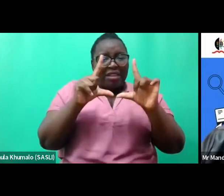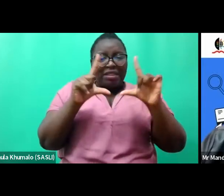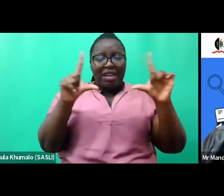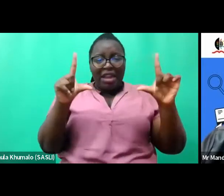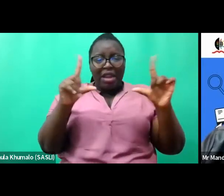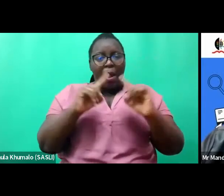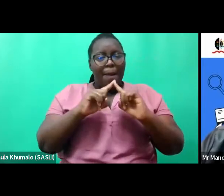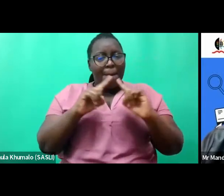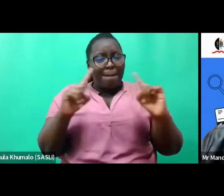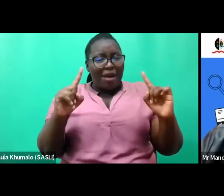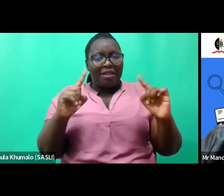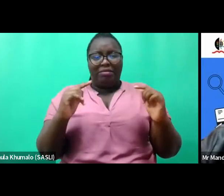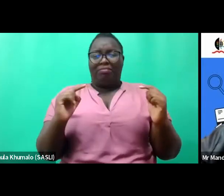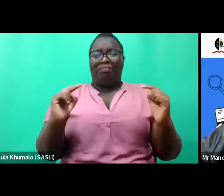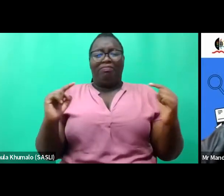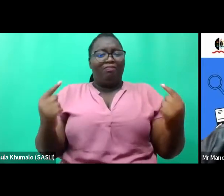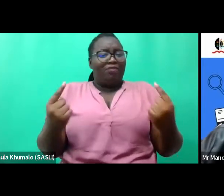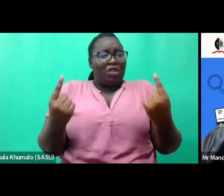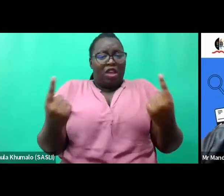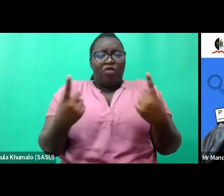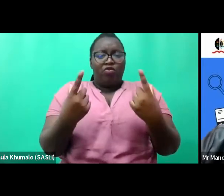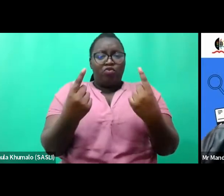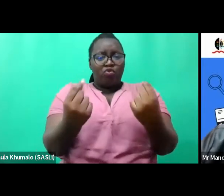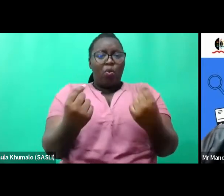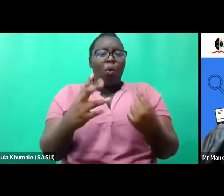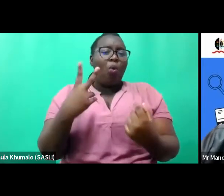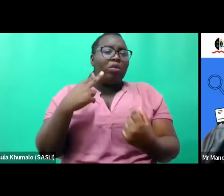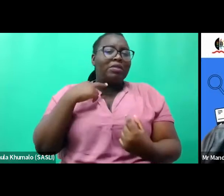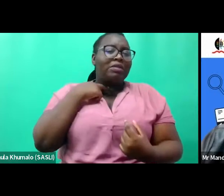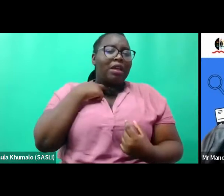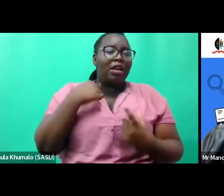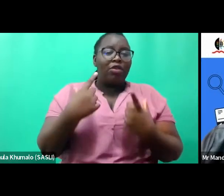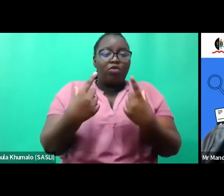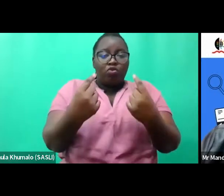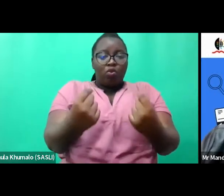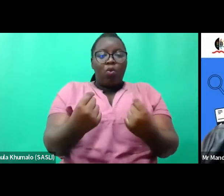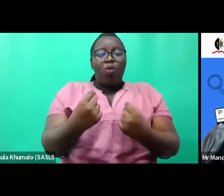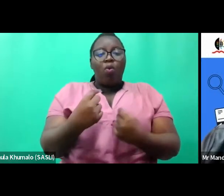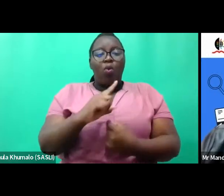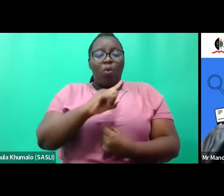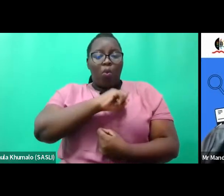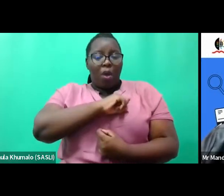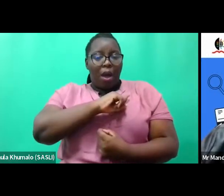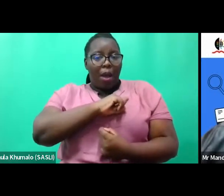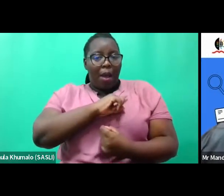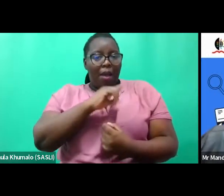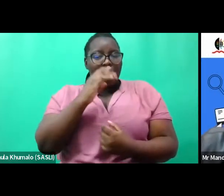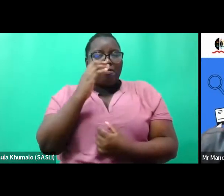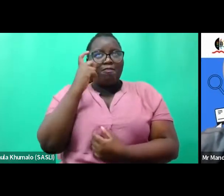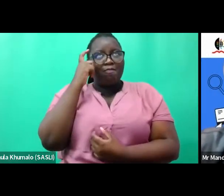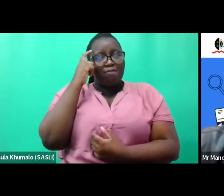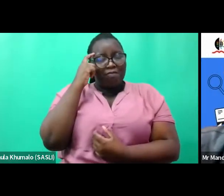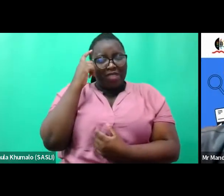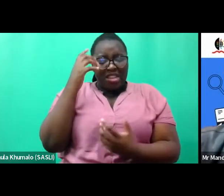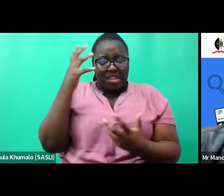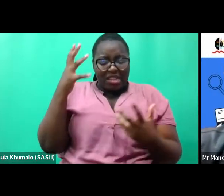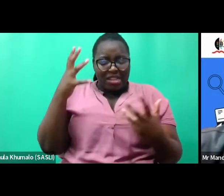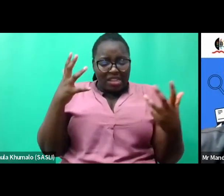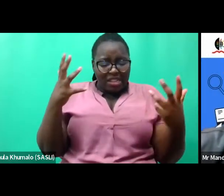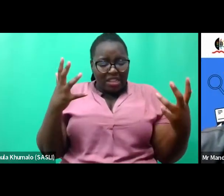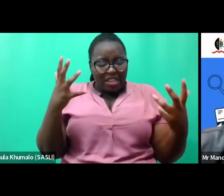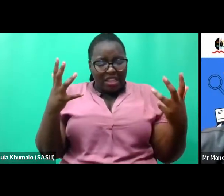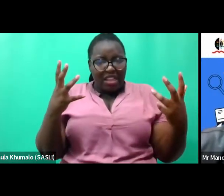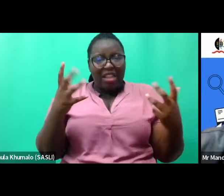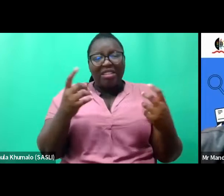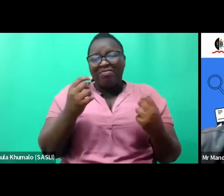it for reasons of I think and I'm so sorry. Just give me